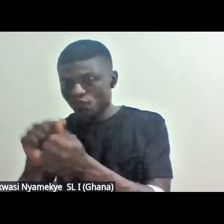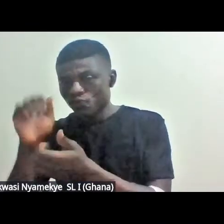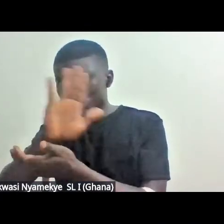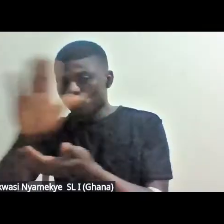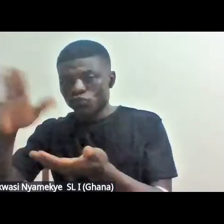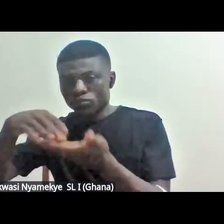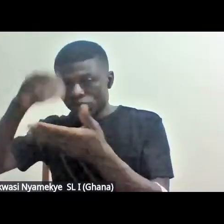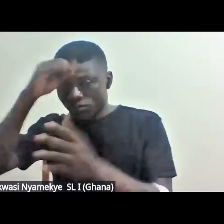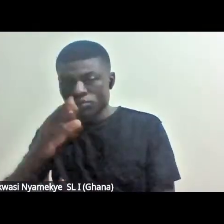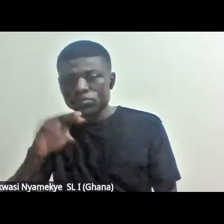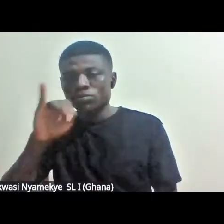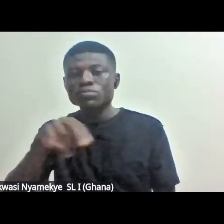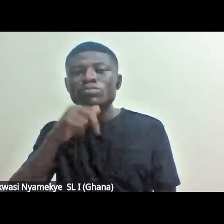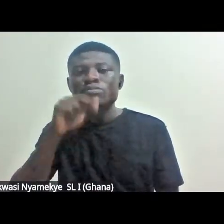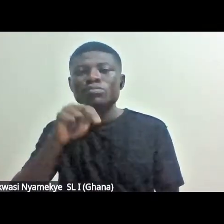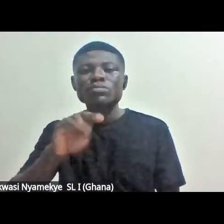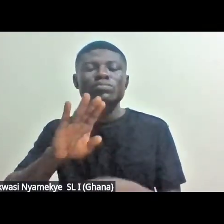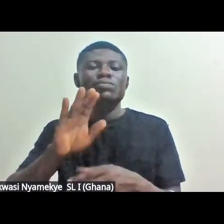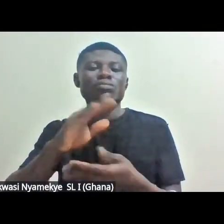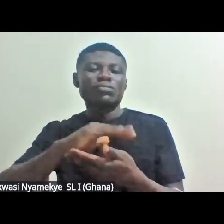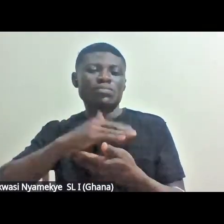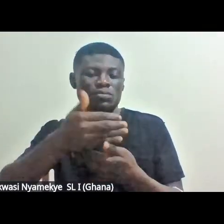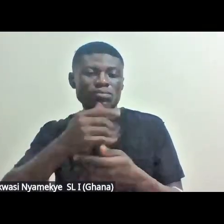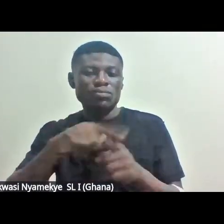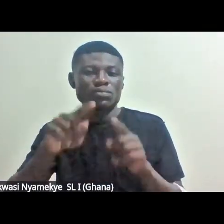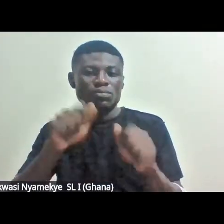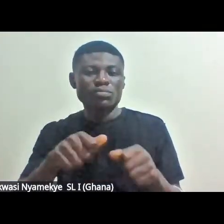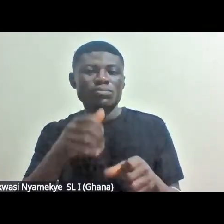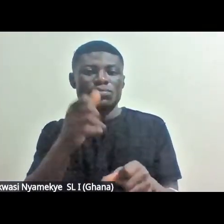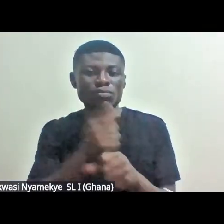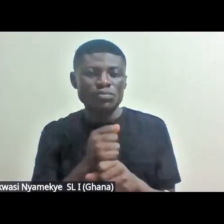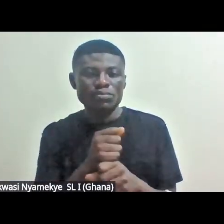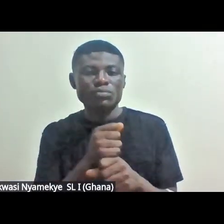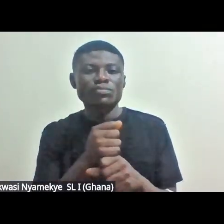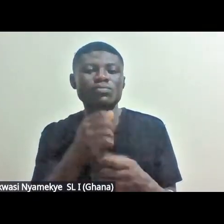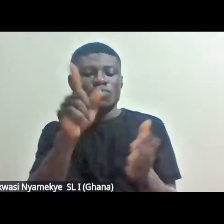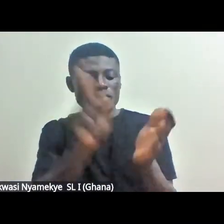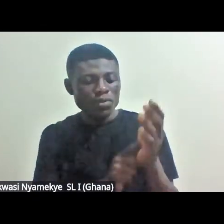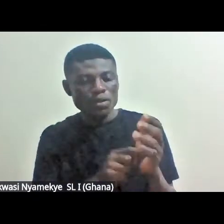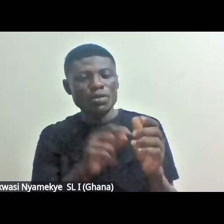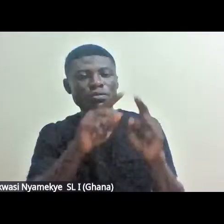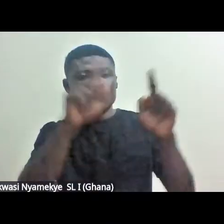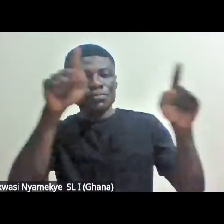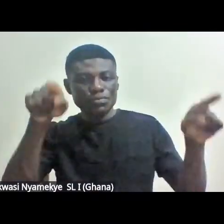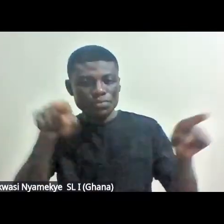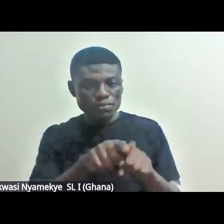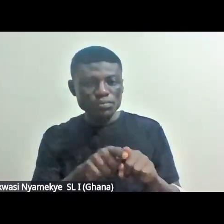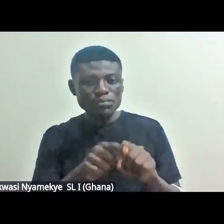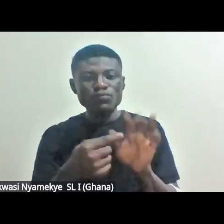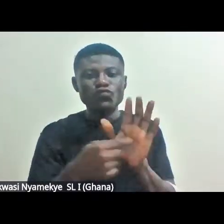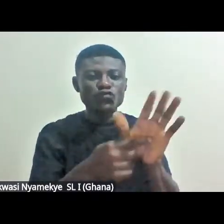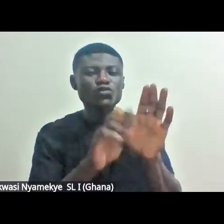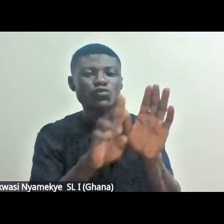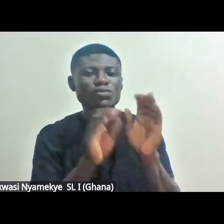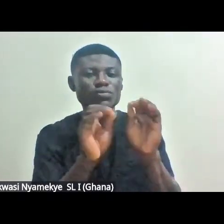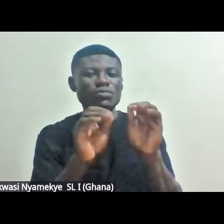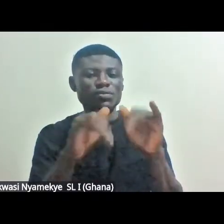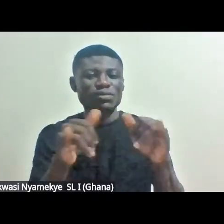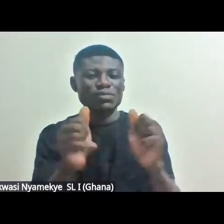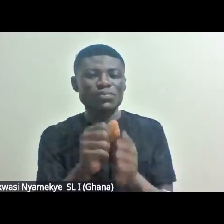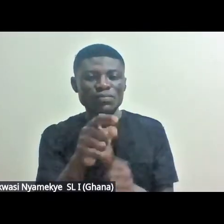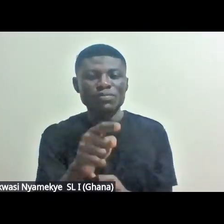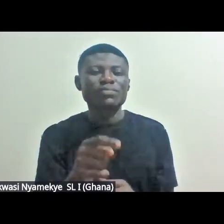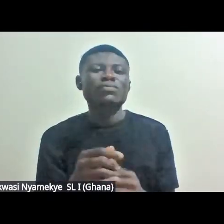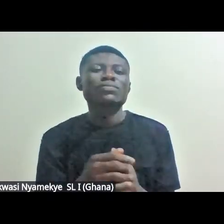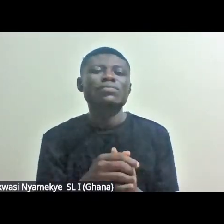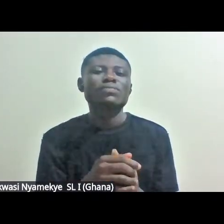don't need a physical laptop there, but you can get the information, you print them out, you laminate them, it stays with you, and